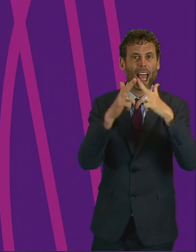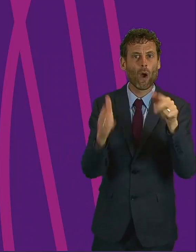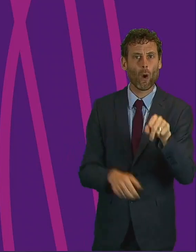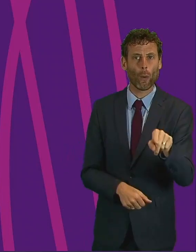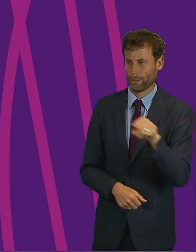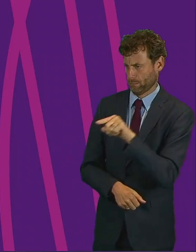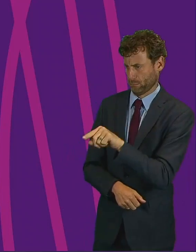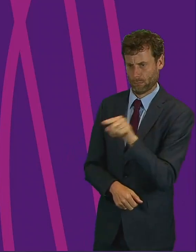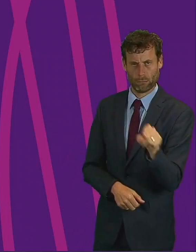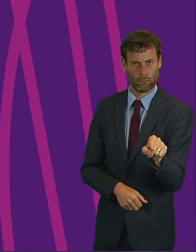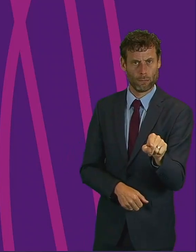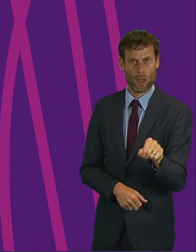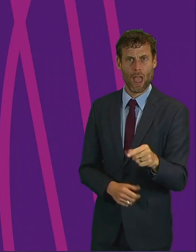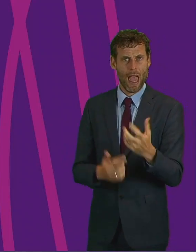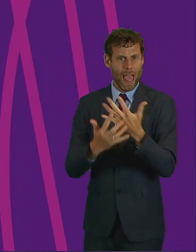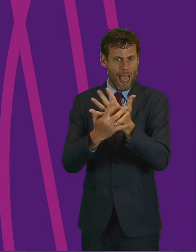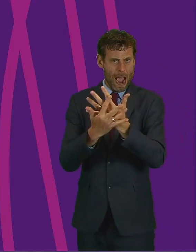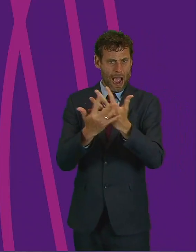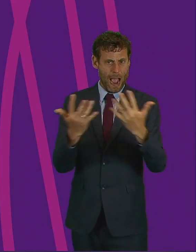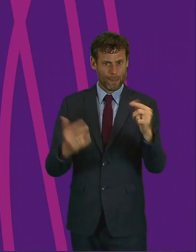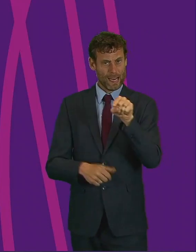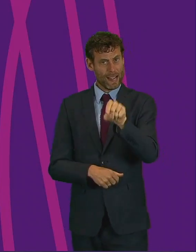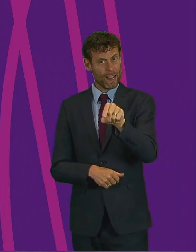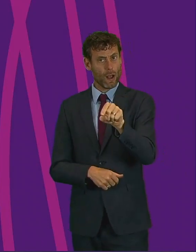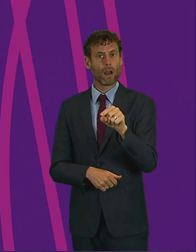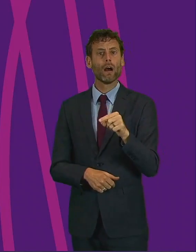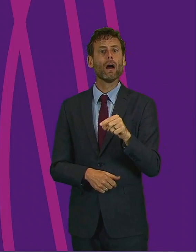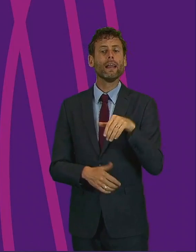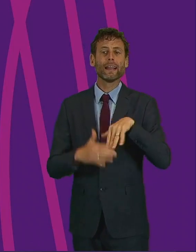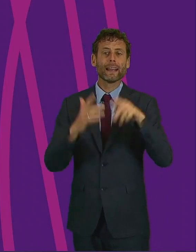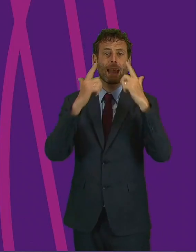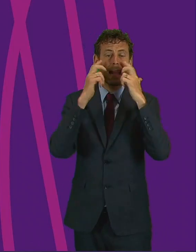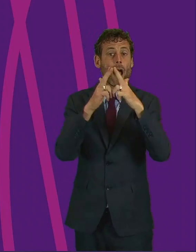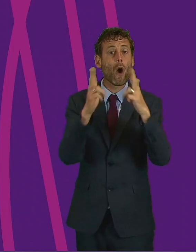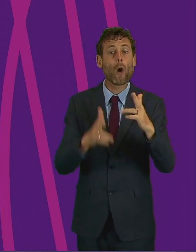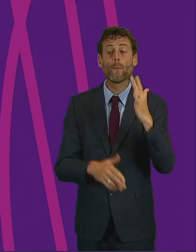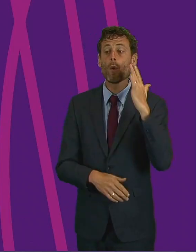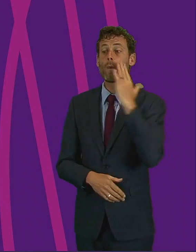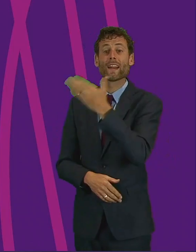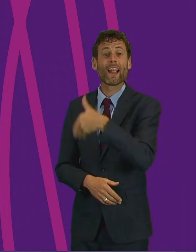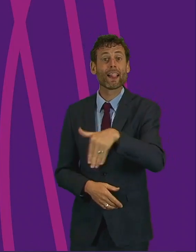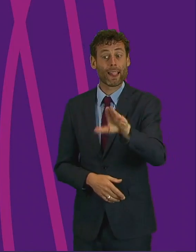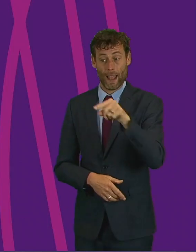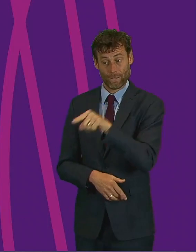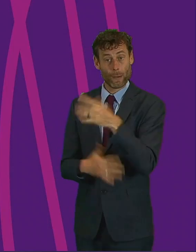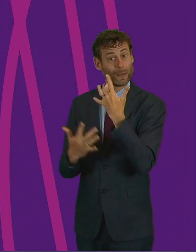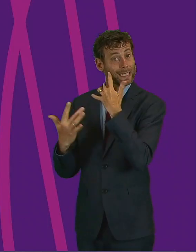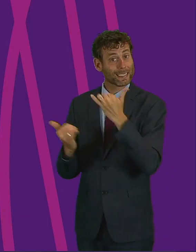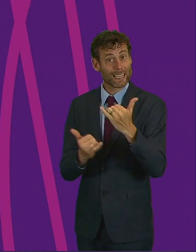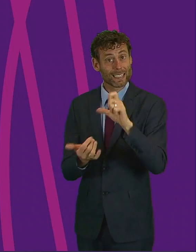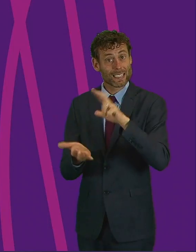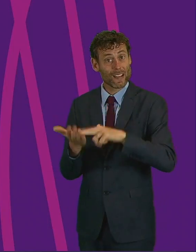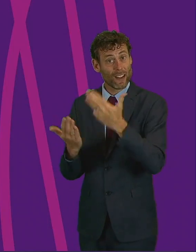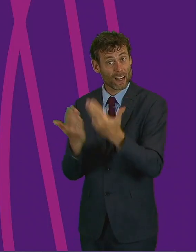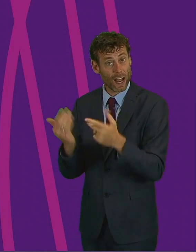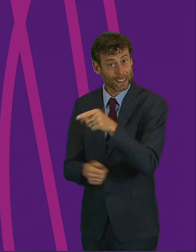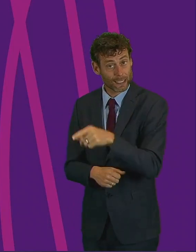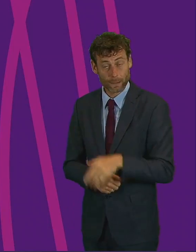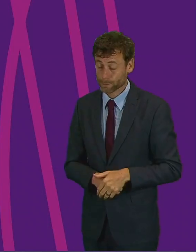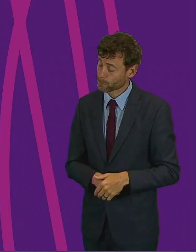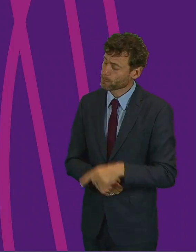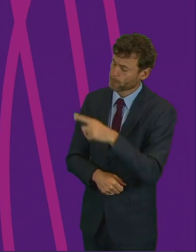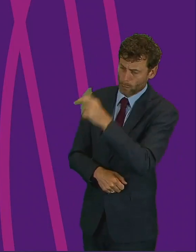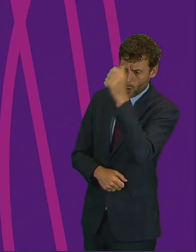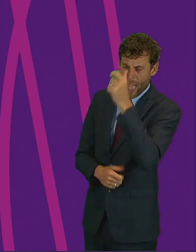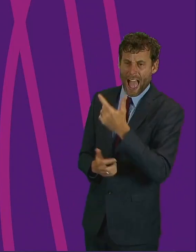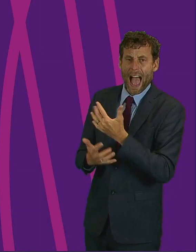how many of these people were tested for COVID-19 before discharge? And can the First Minister also tell us how